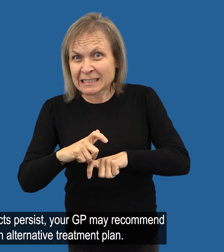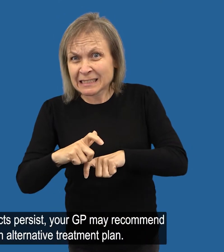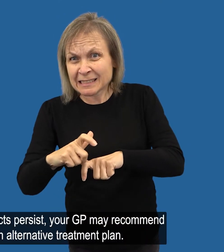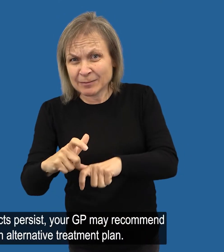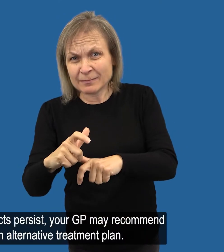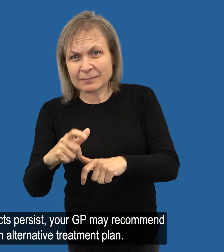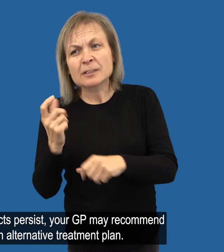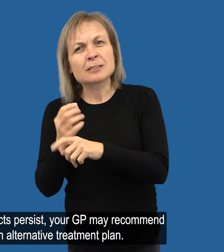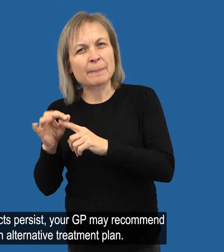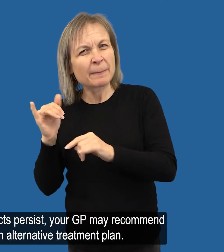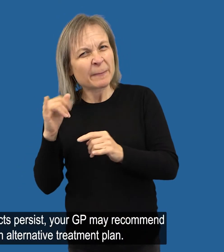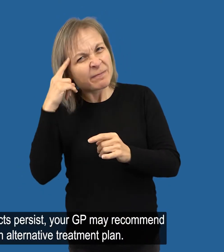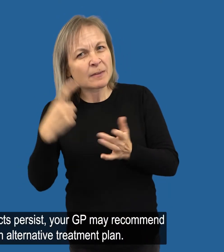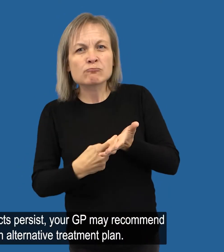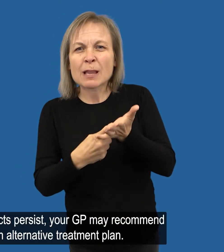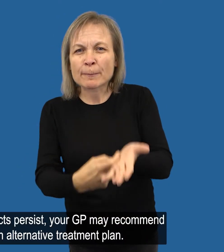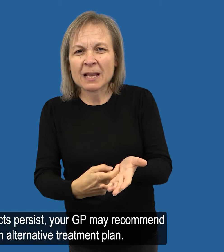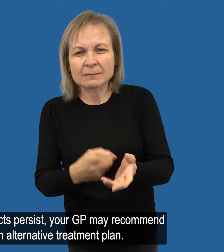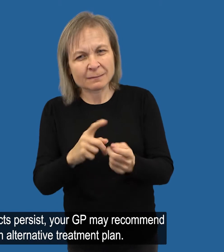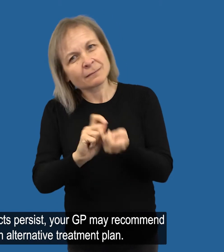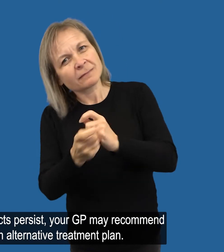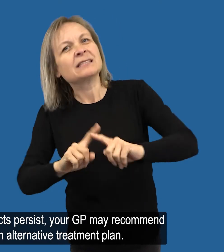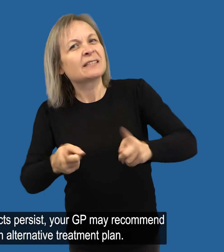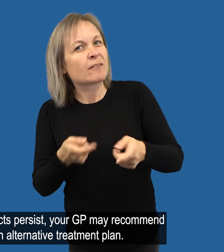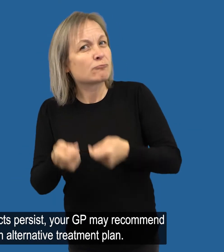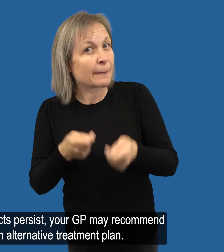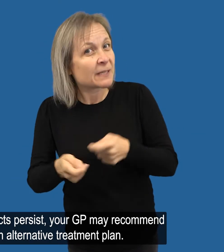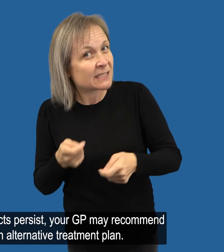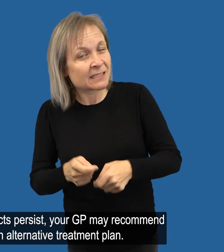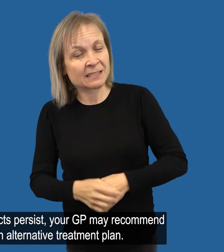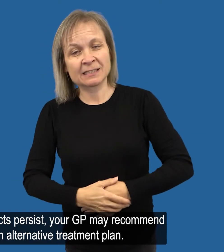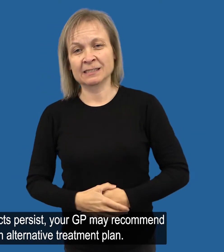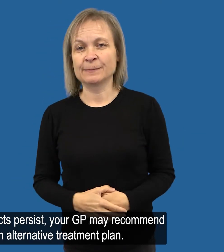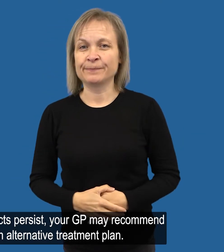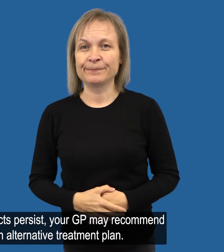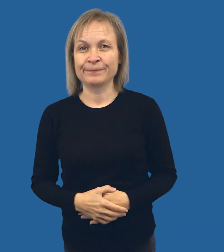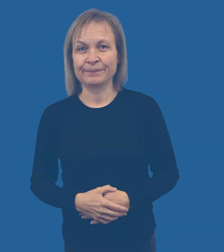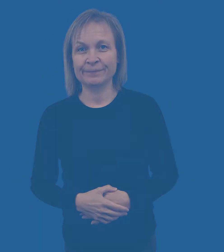If side effects persist, your GP may recommend an alternative treatment plan.